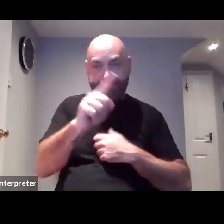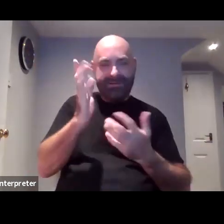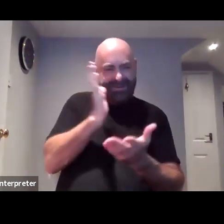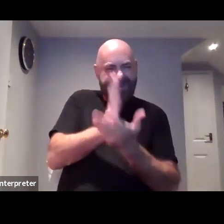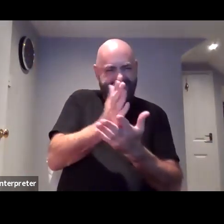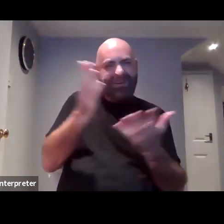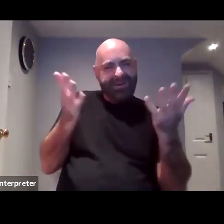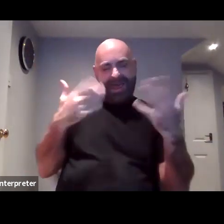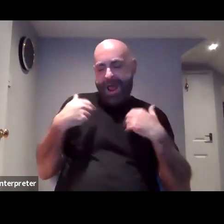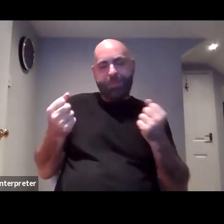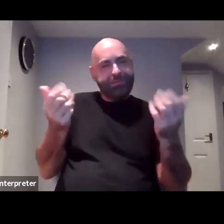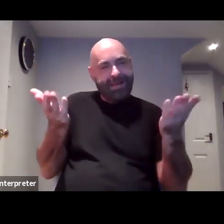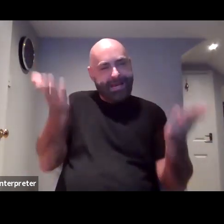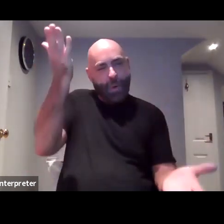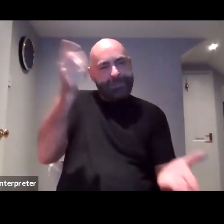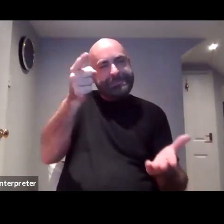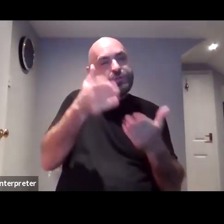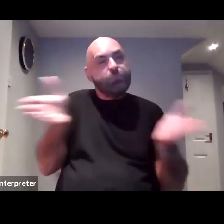inequalities in health more generally